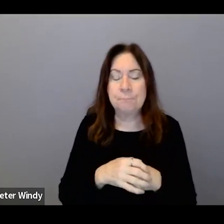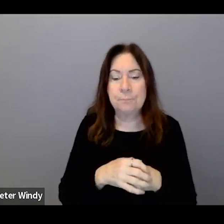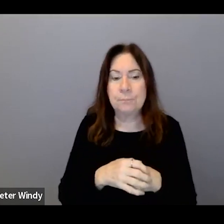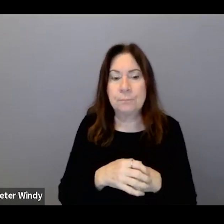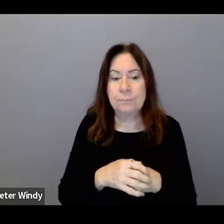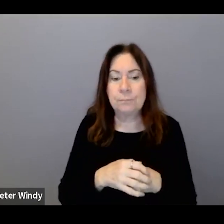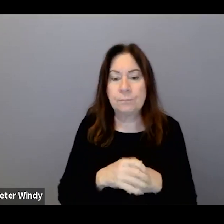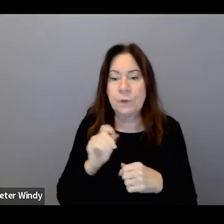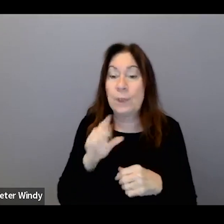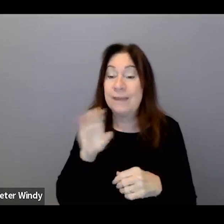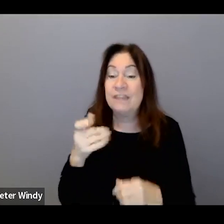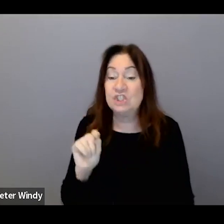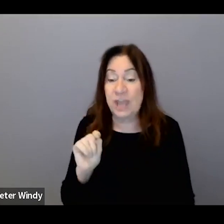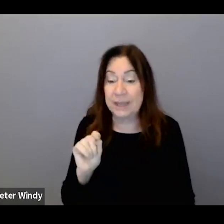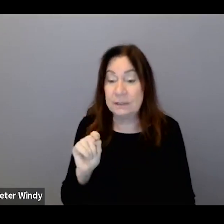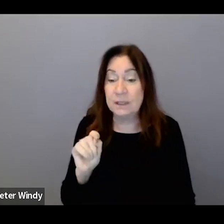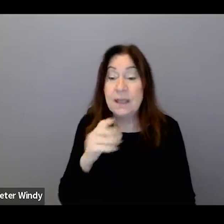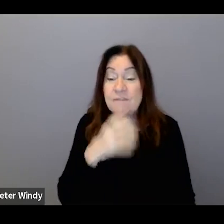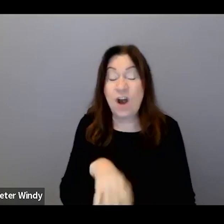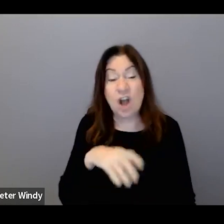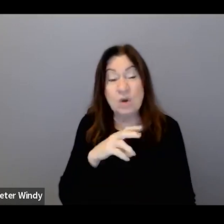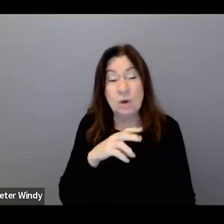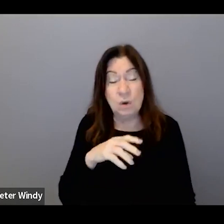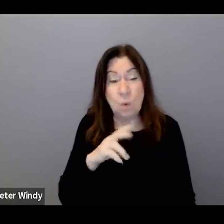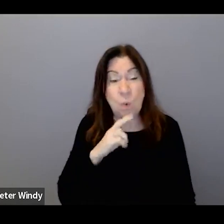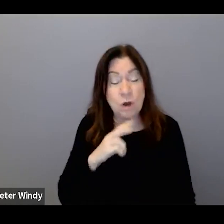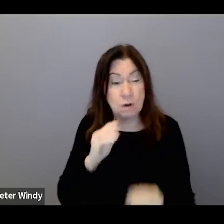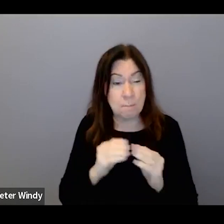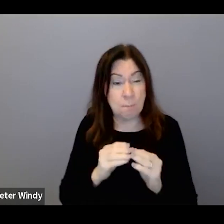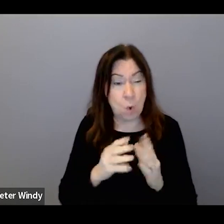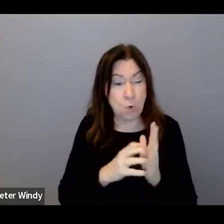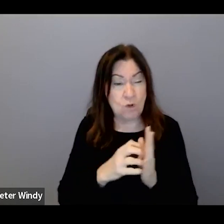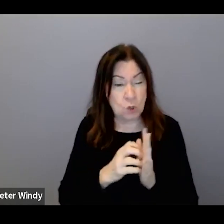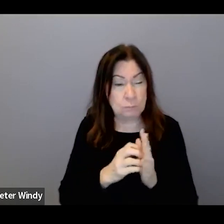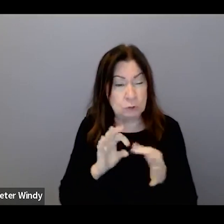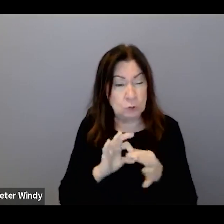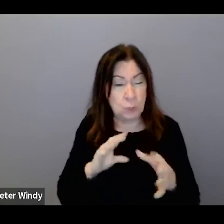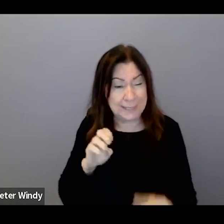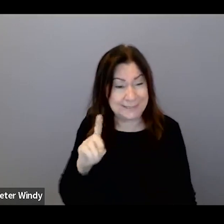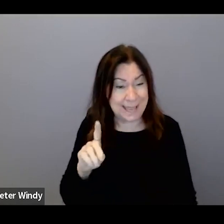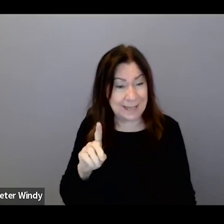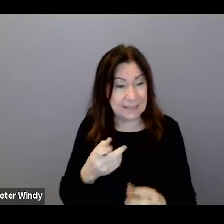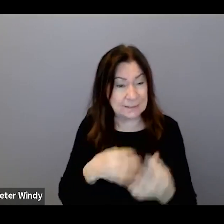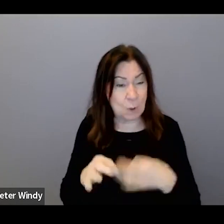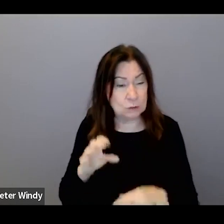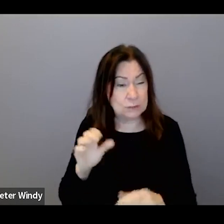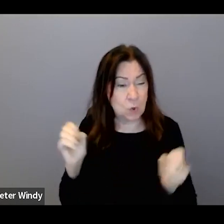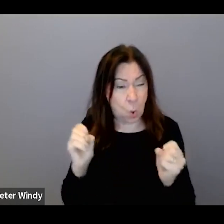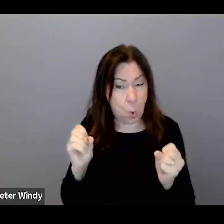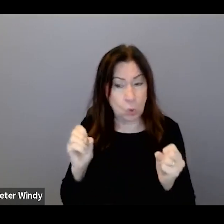Question from the chat. Is hot water more vulnerable to inducing the release of lead compared to cold water, or does it make any